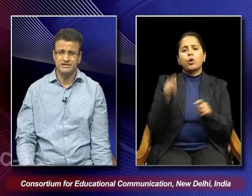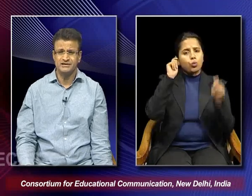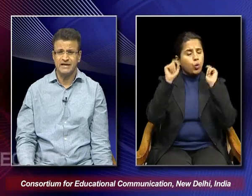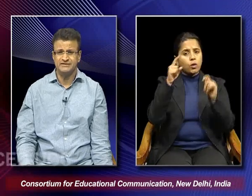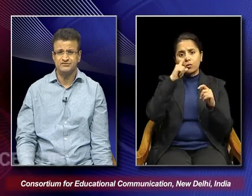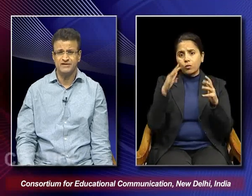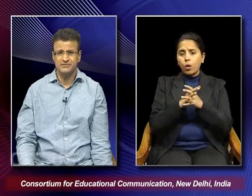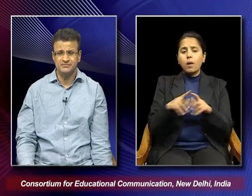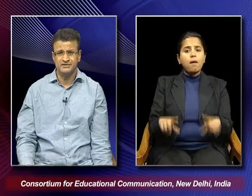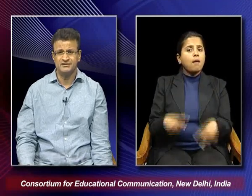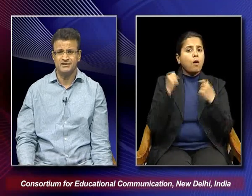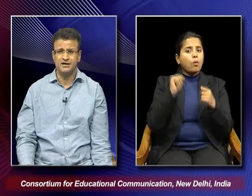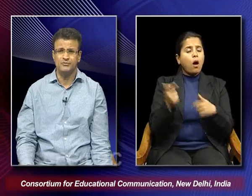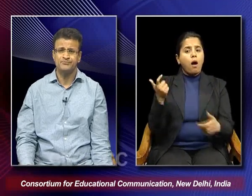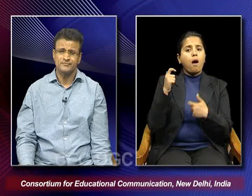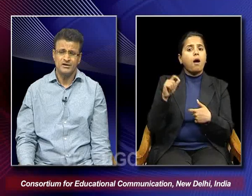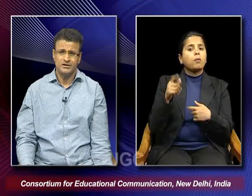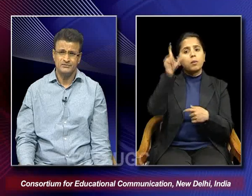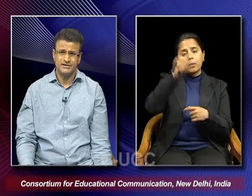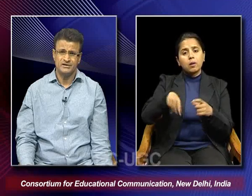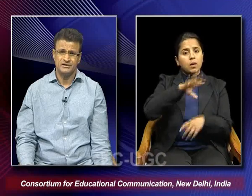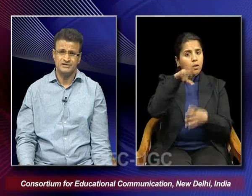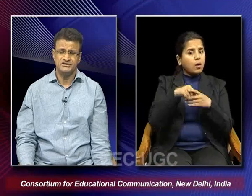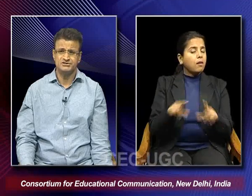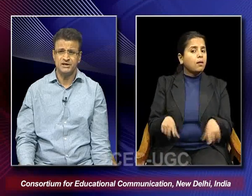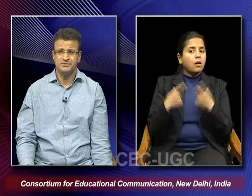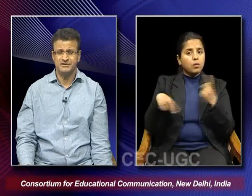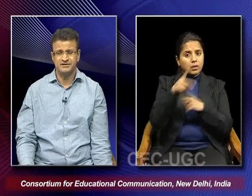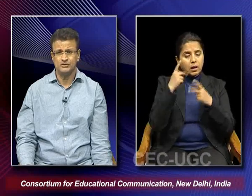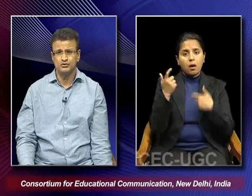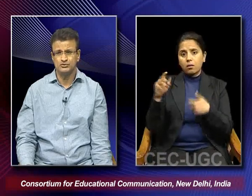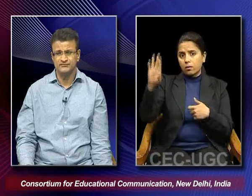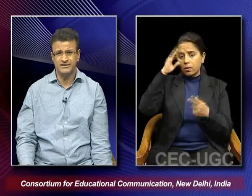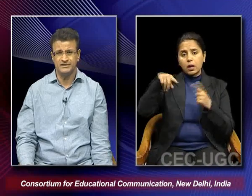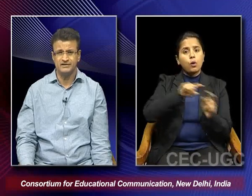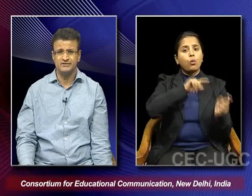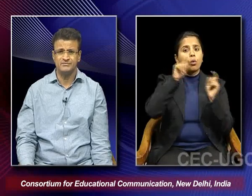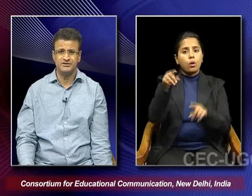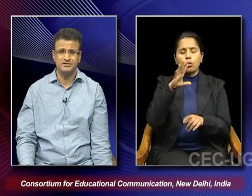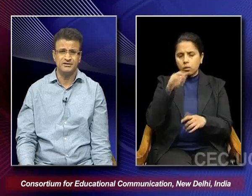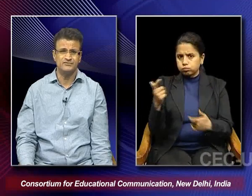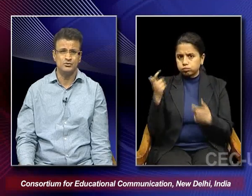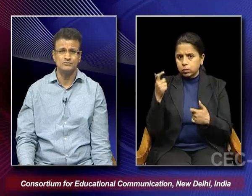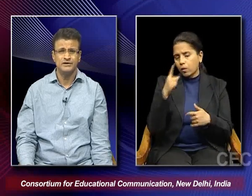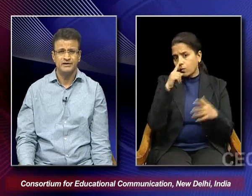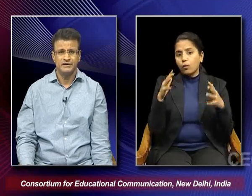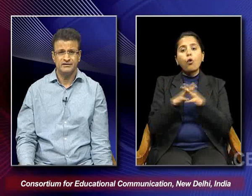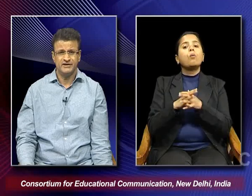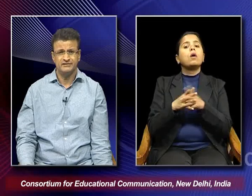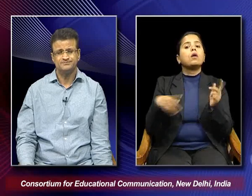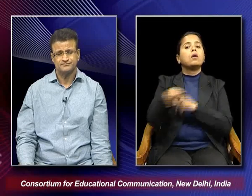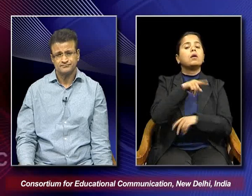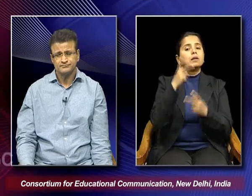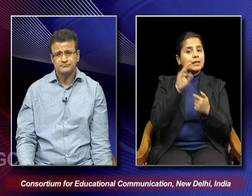women in the lives of the army men, that how when these army men, they go to the field, then women, they have to in a